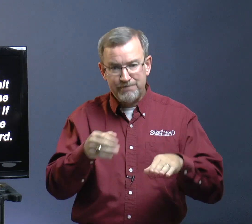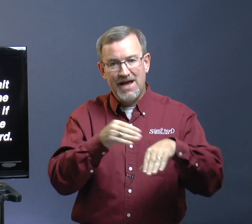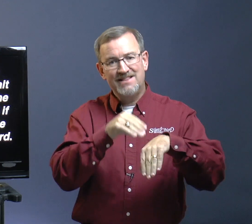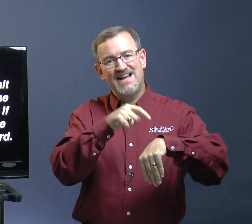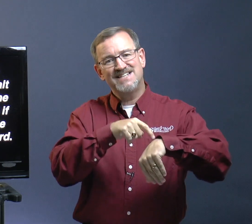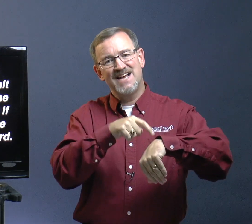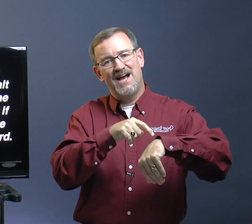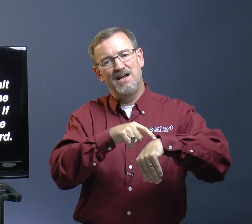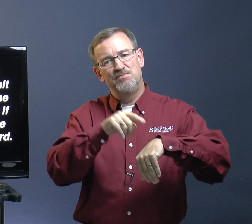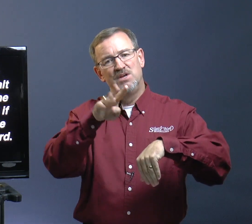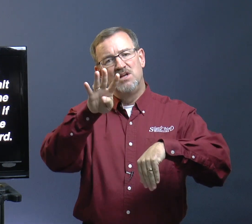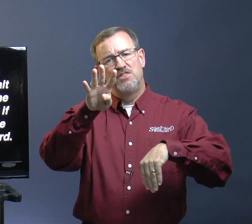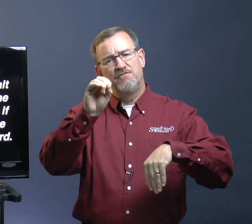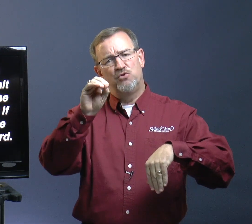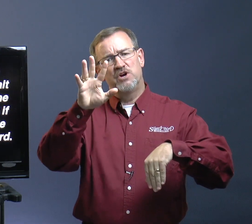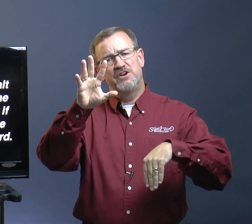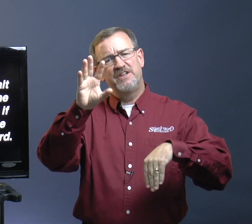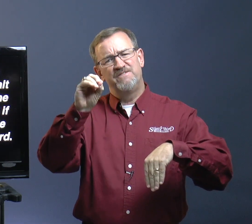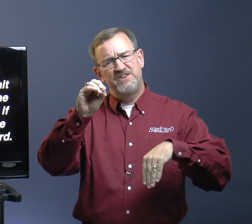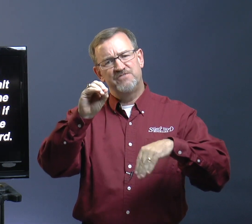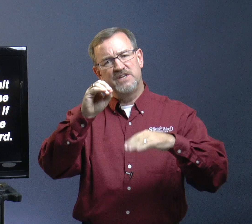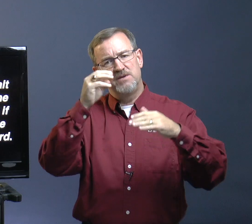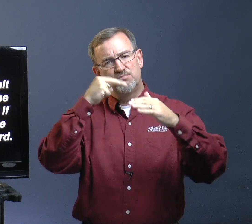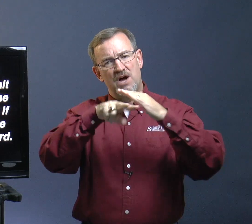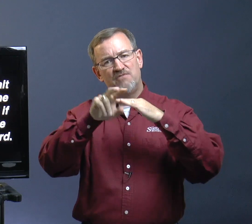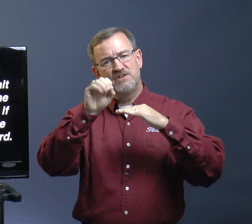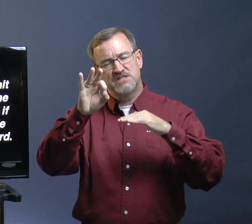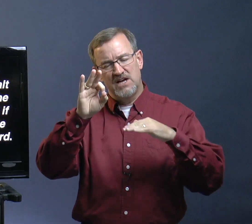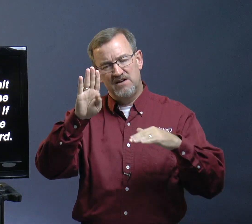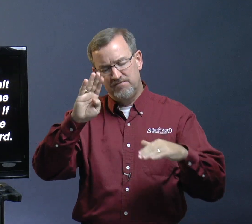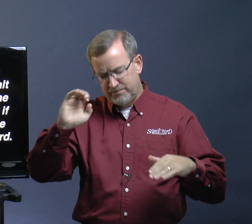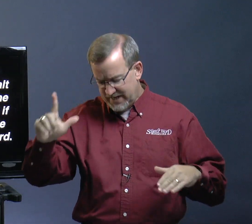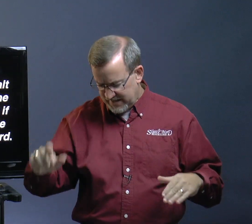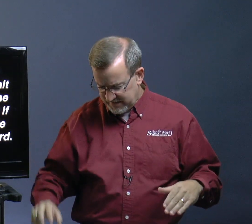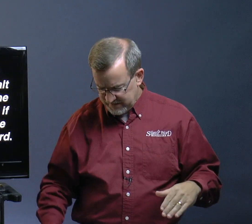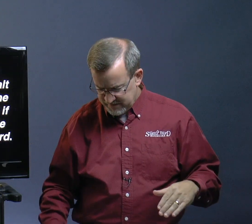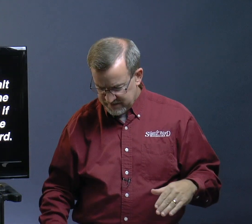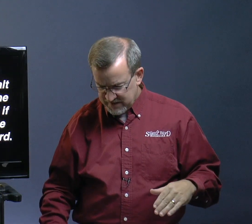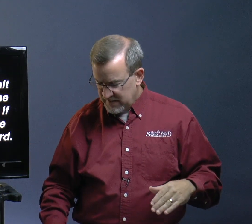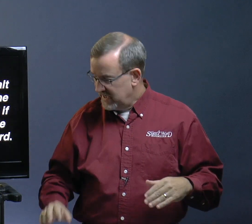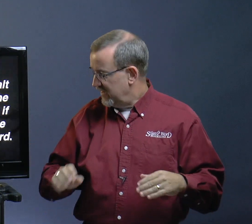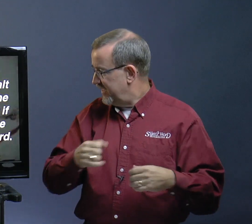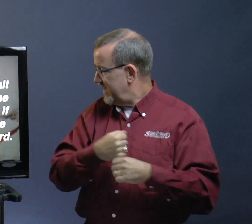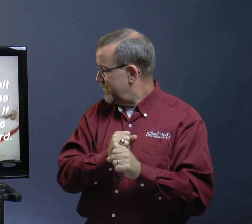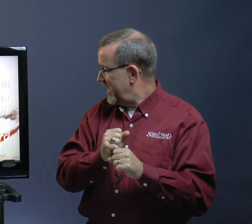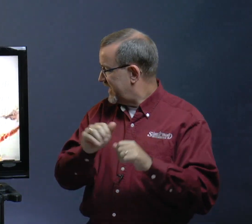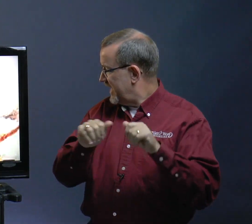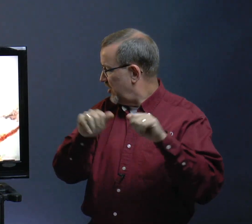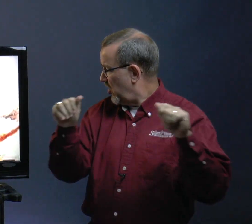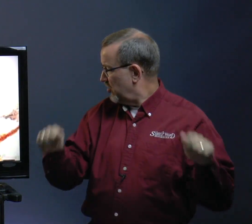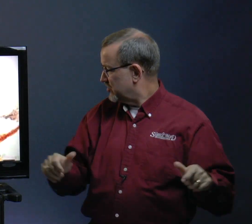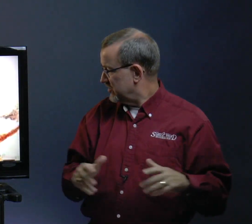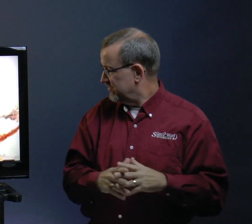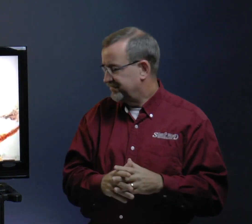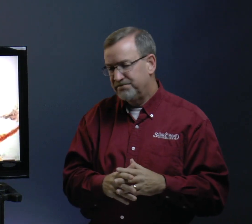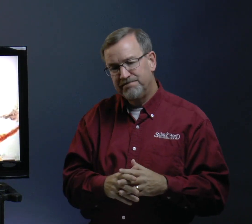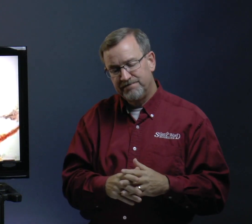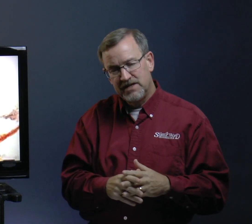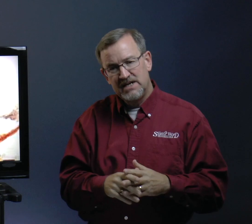At that time, the 450 prophets of Baal, they make an altar.